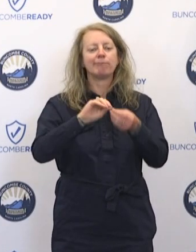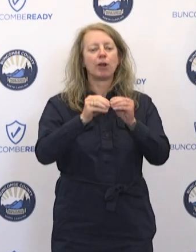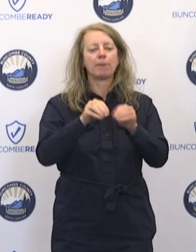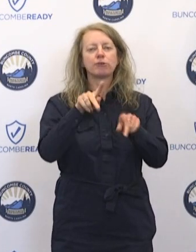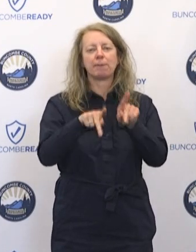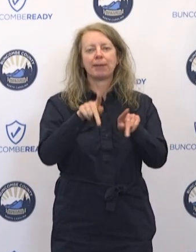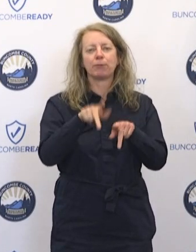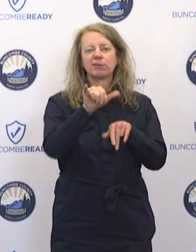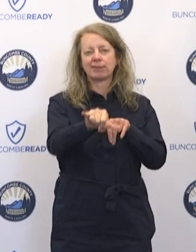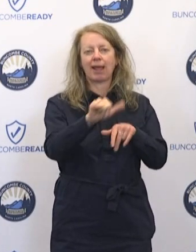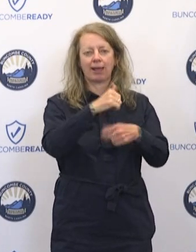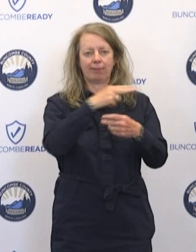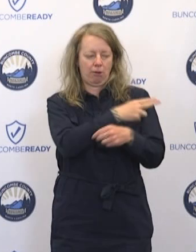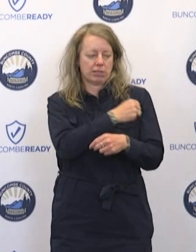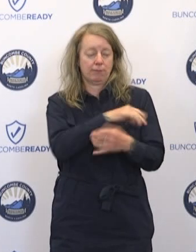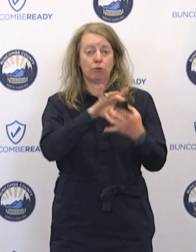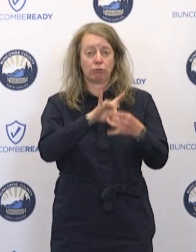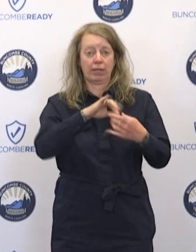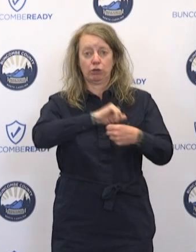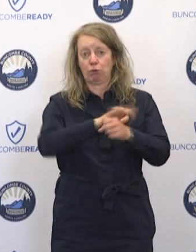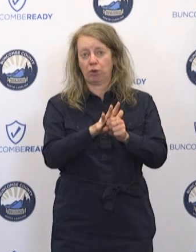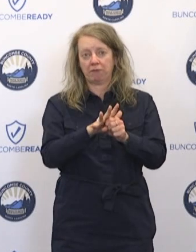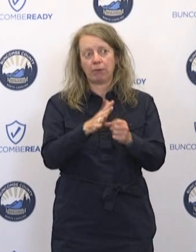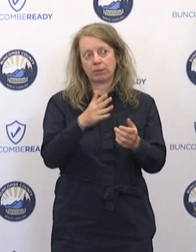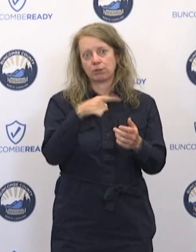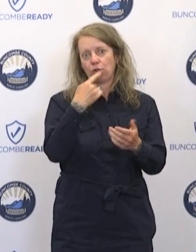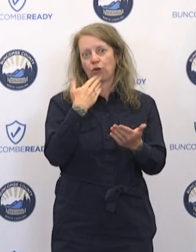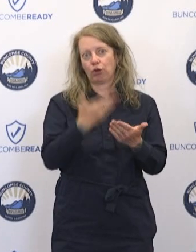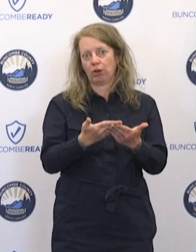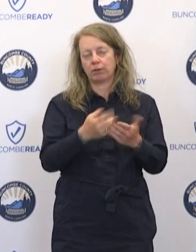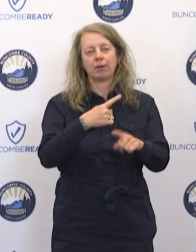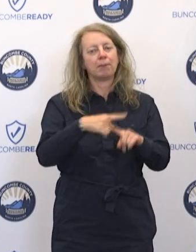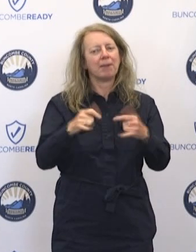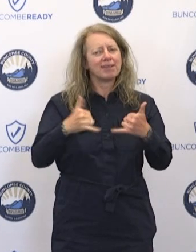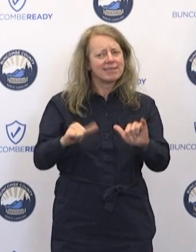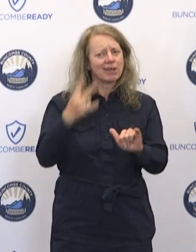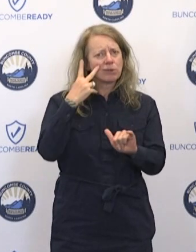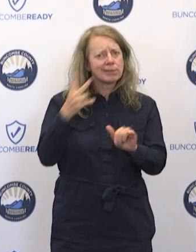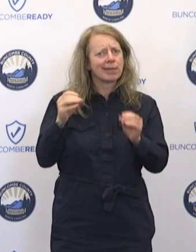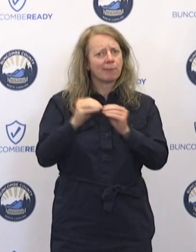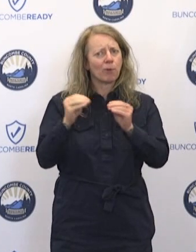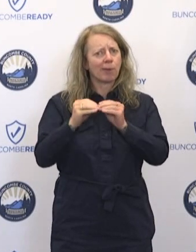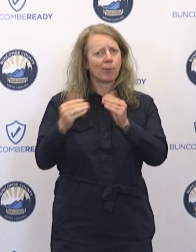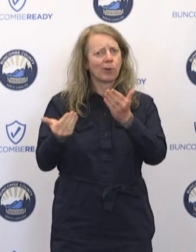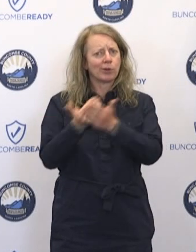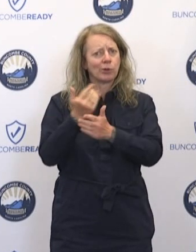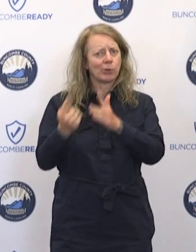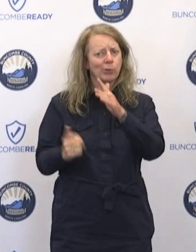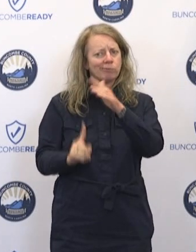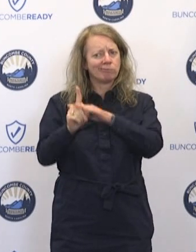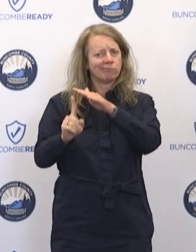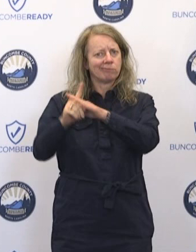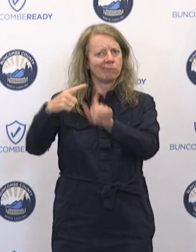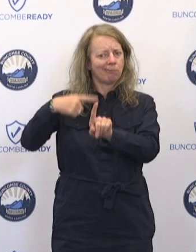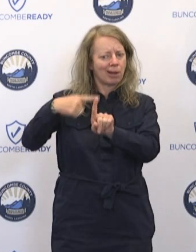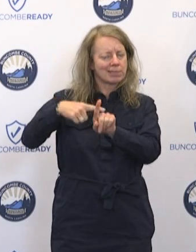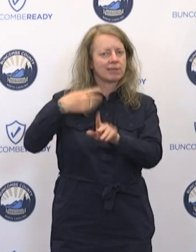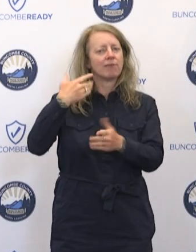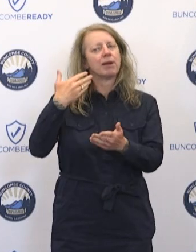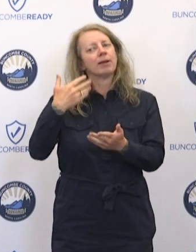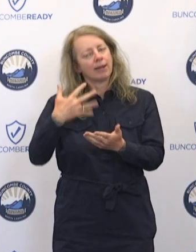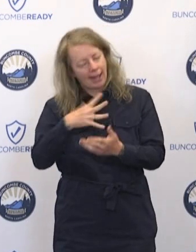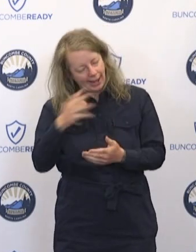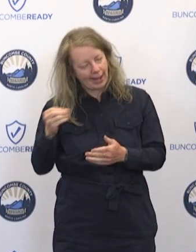and favorable. But the uptick in new cases and the percent positivity, while well